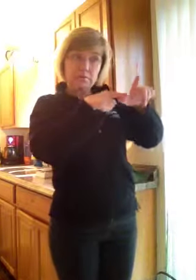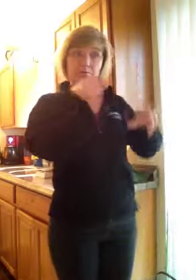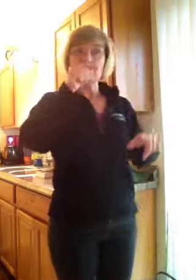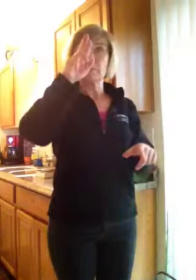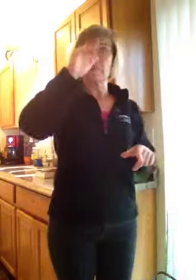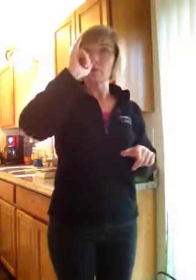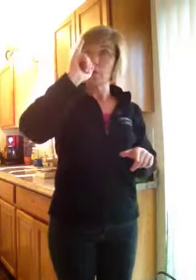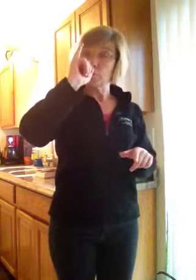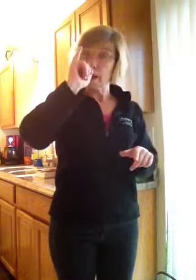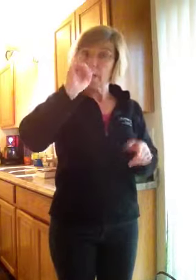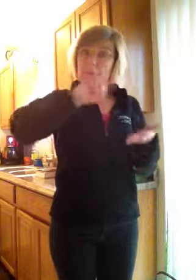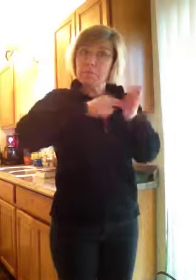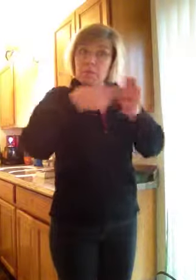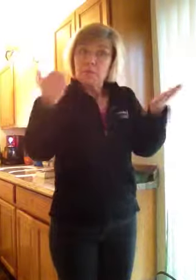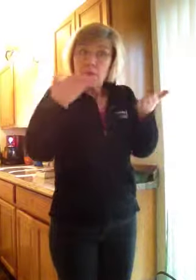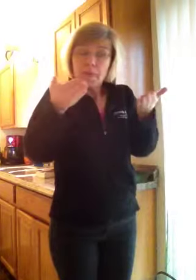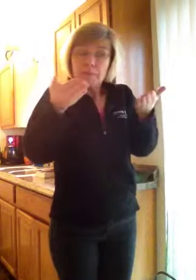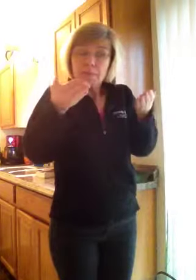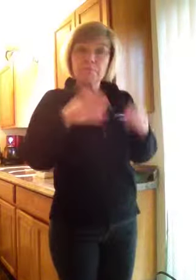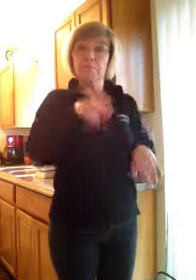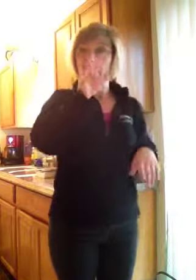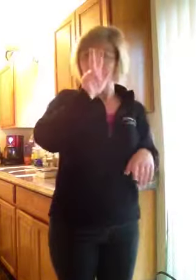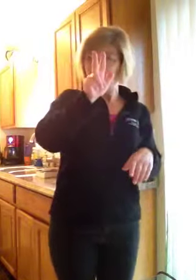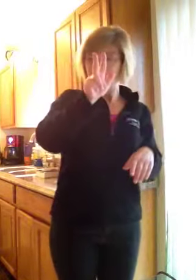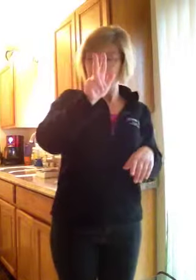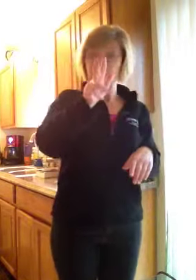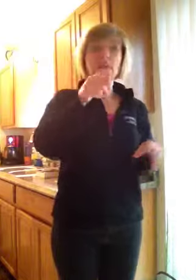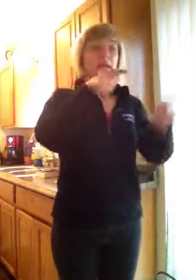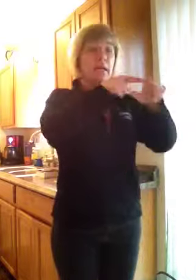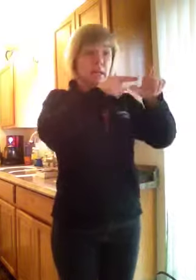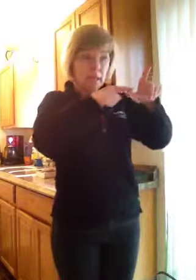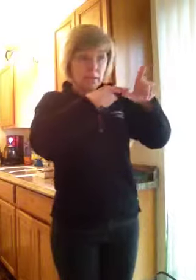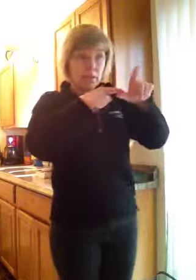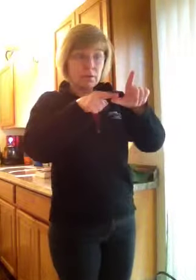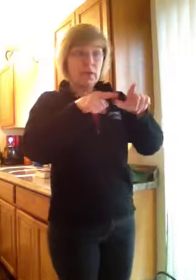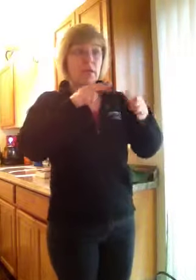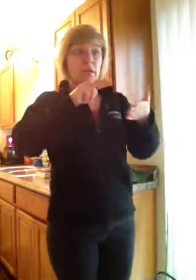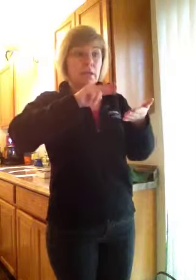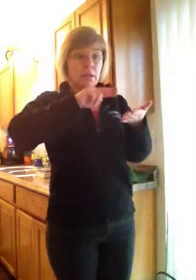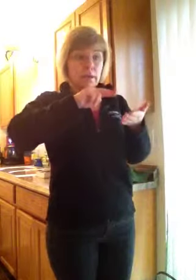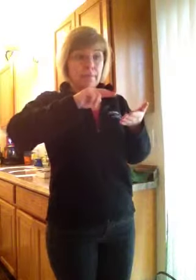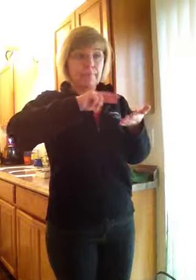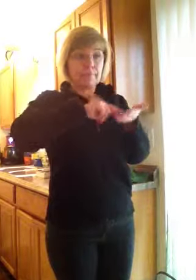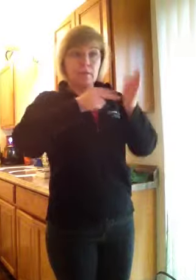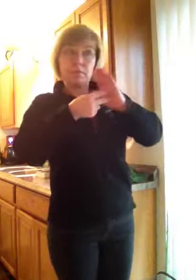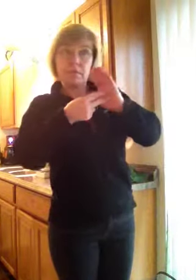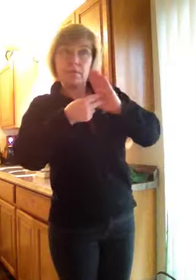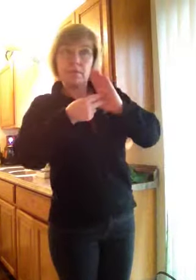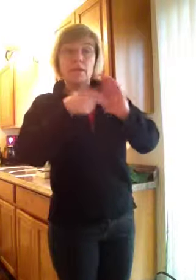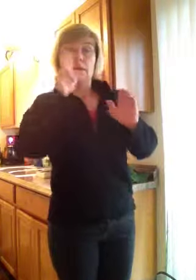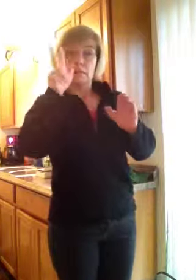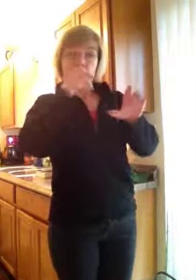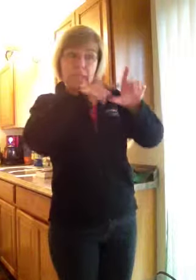angles means angles. Okay, that's easy enough. 3 sides, 3 angles. But what else is there to know about